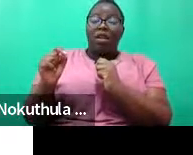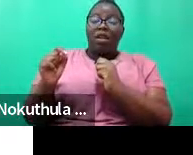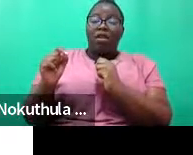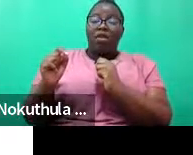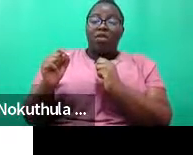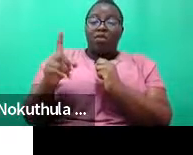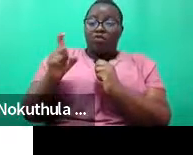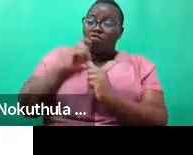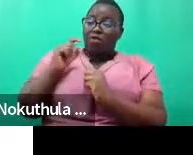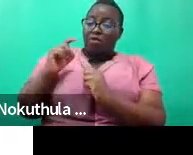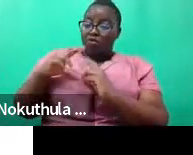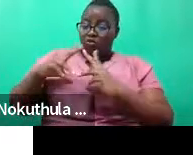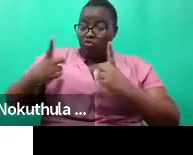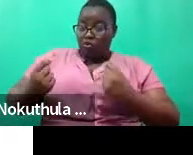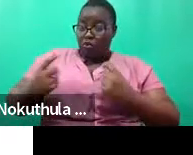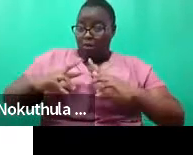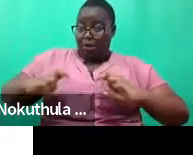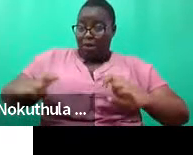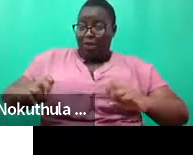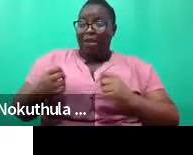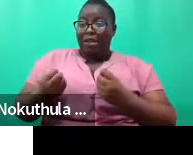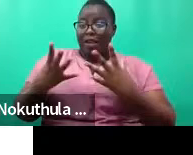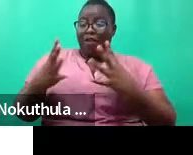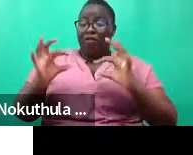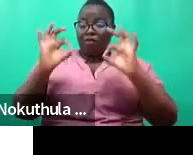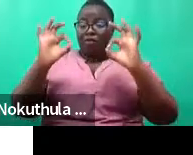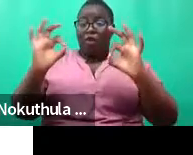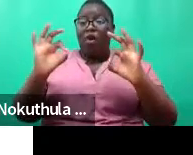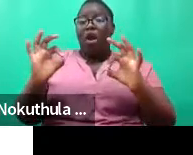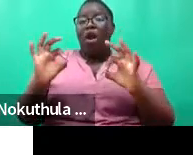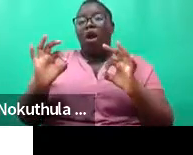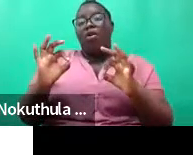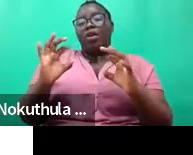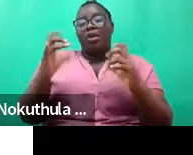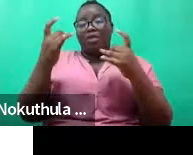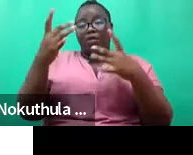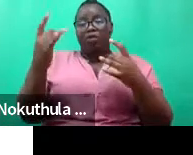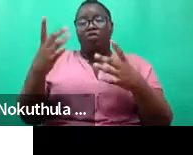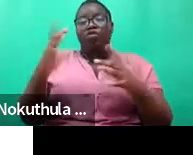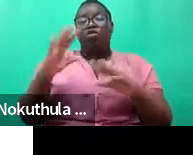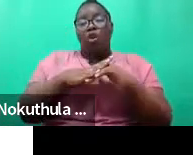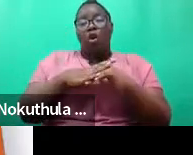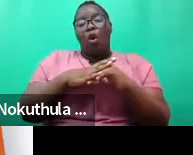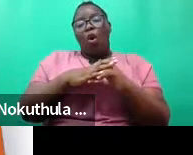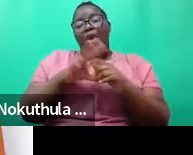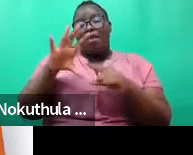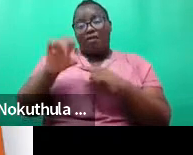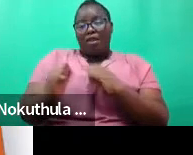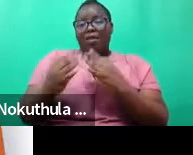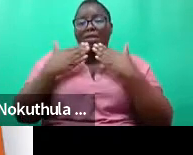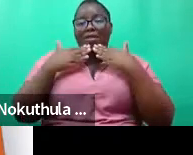give an accurate and more information on the findings. Thank you. This is the end of my presentation.